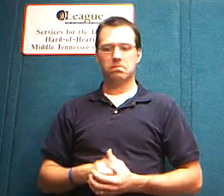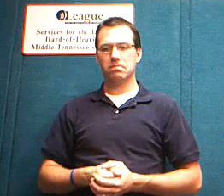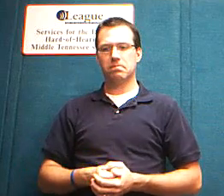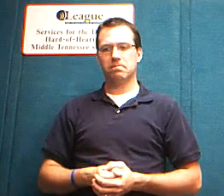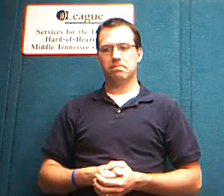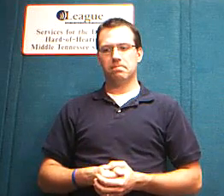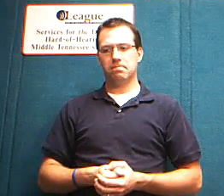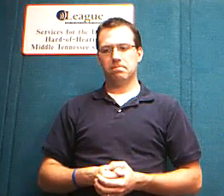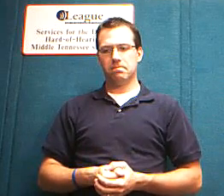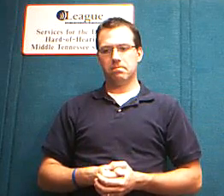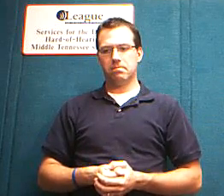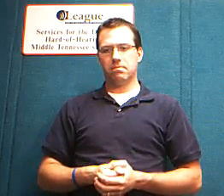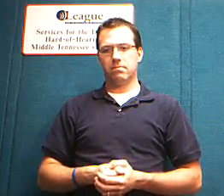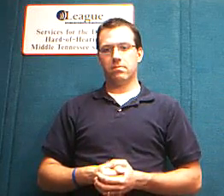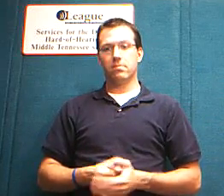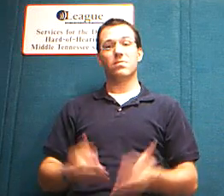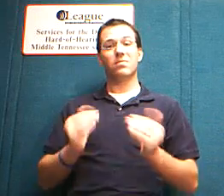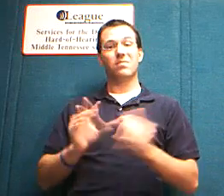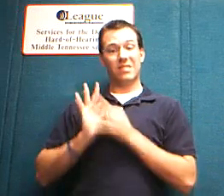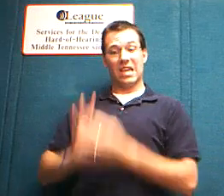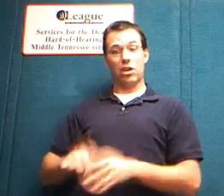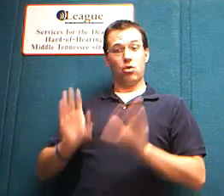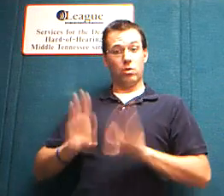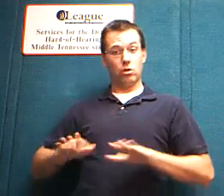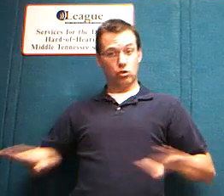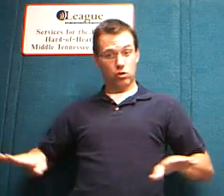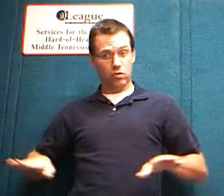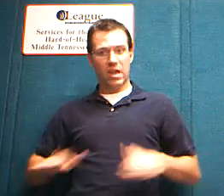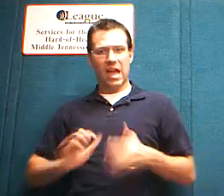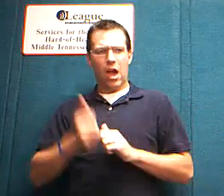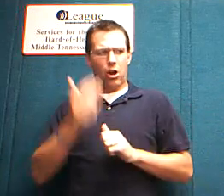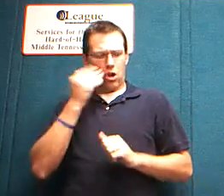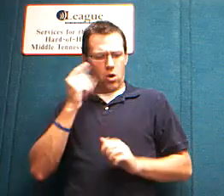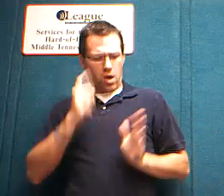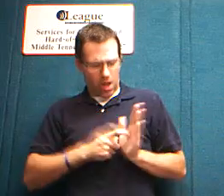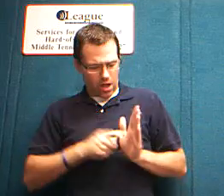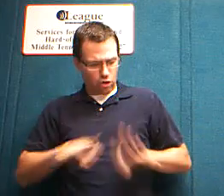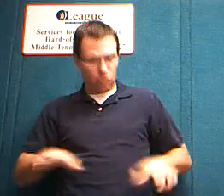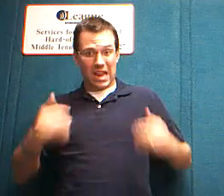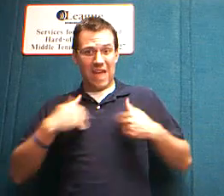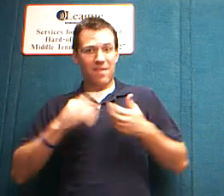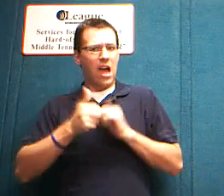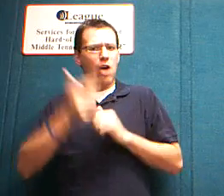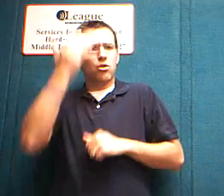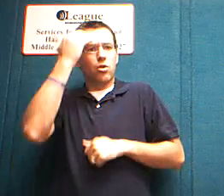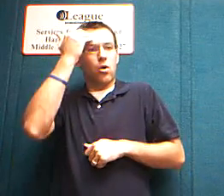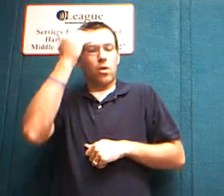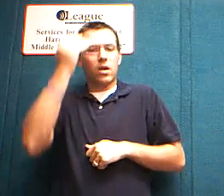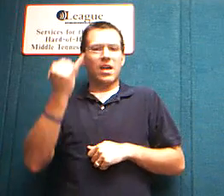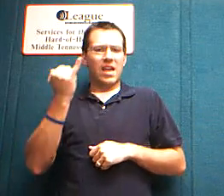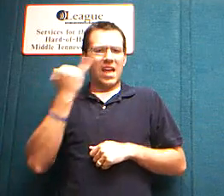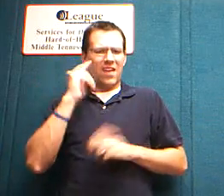Now, in children, emergency warning signs are fast breathing or troubled